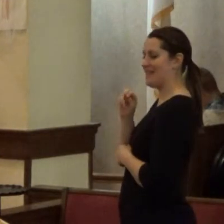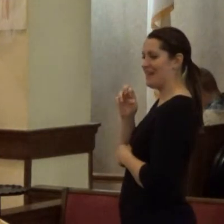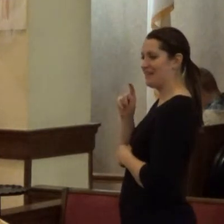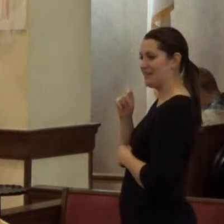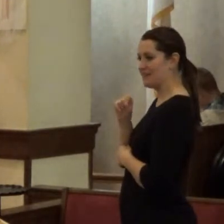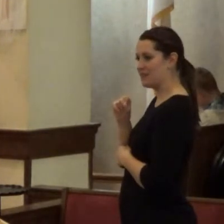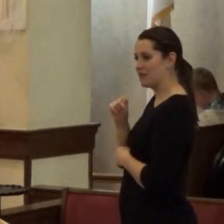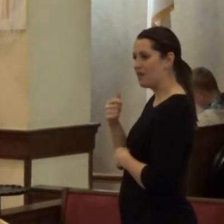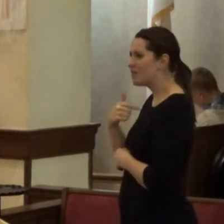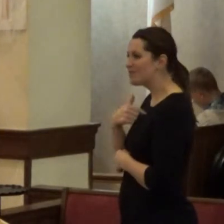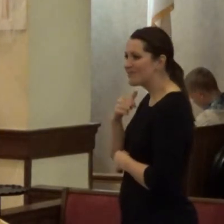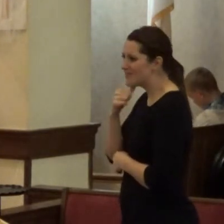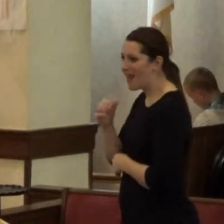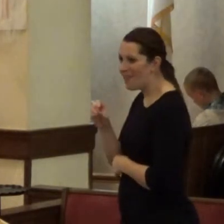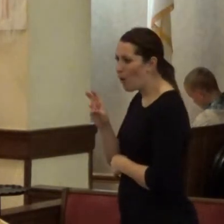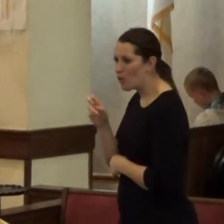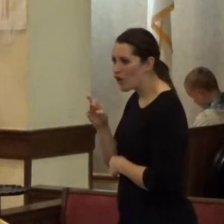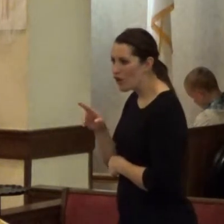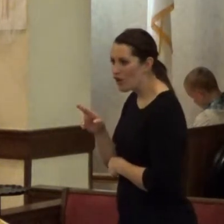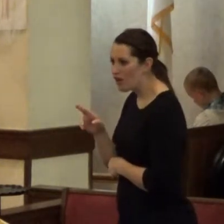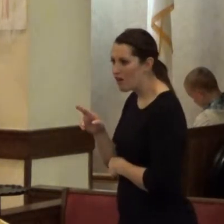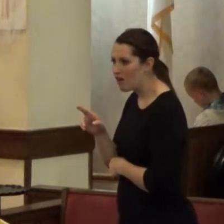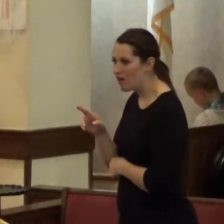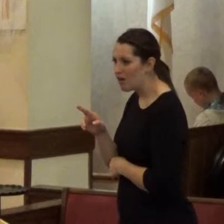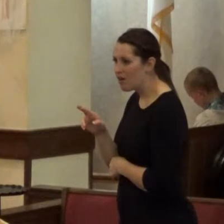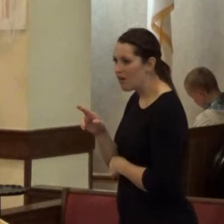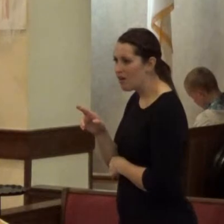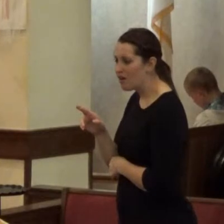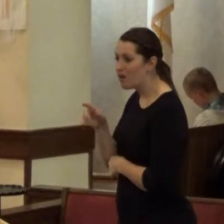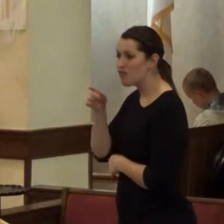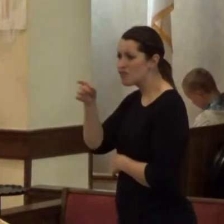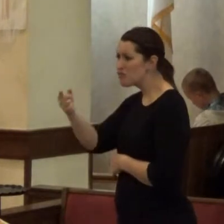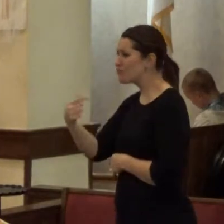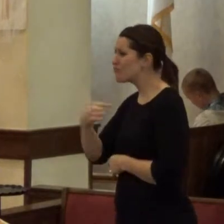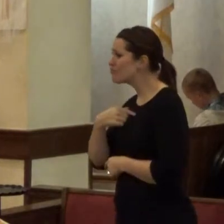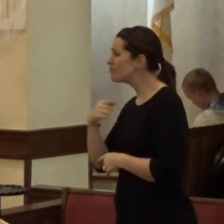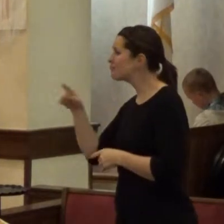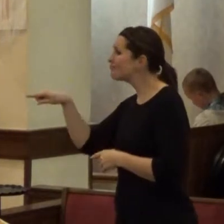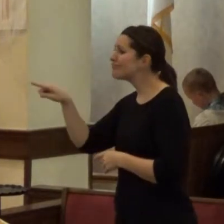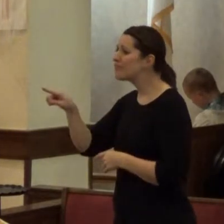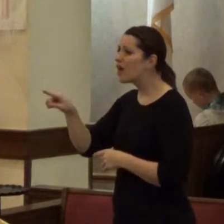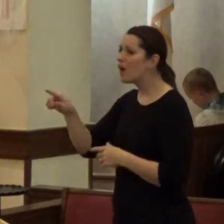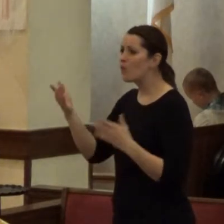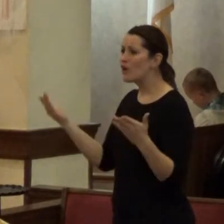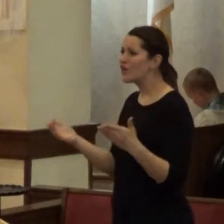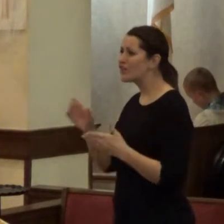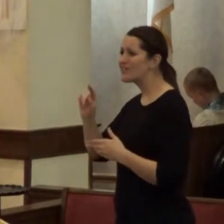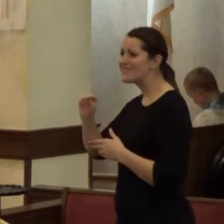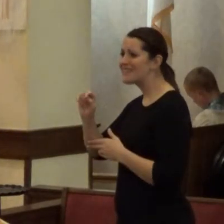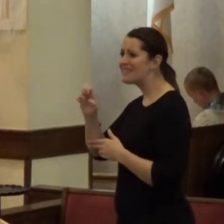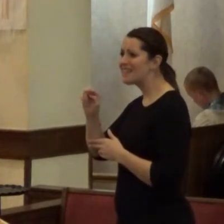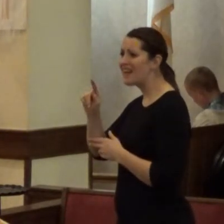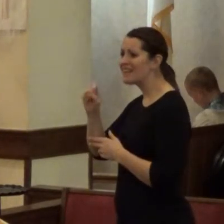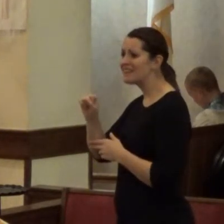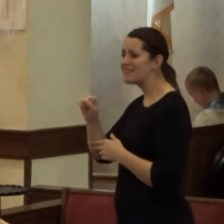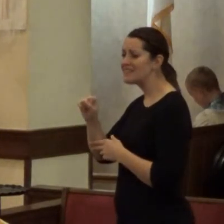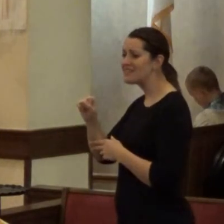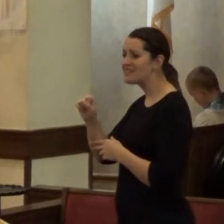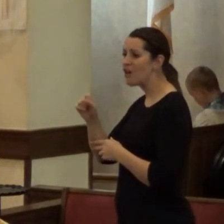we are not the owners of the vineyard. You and I are placed here only as the tenants, the privileged